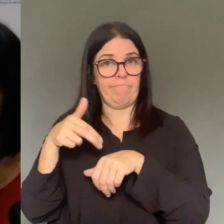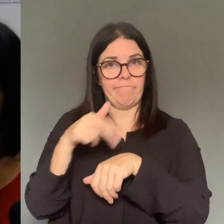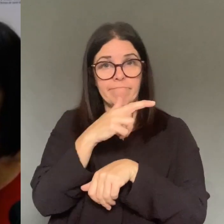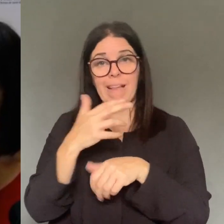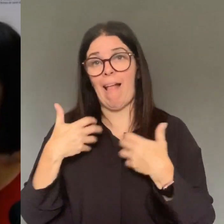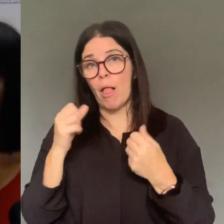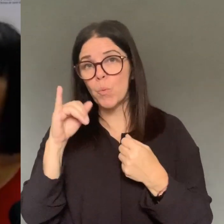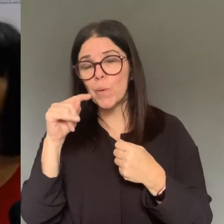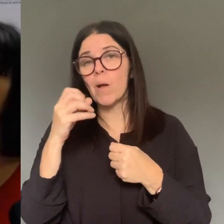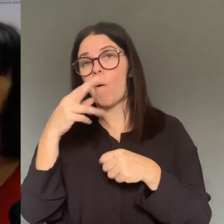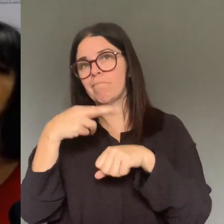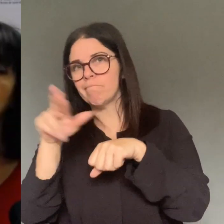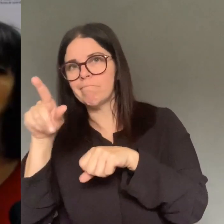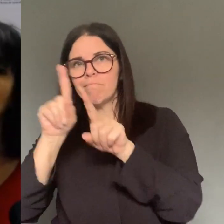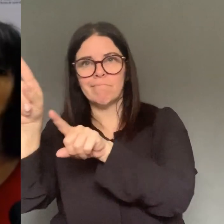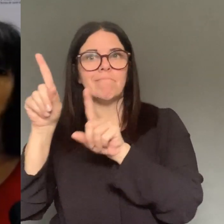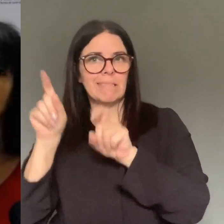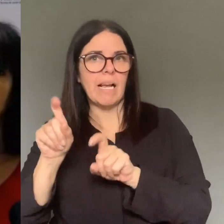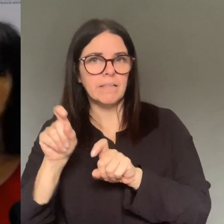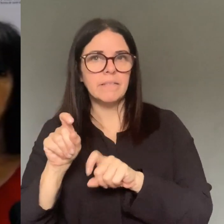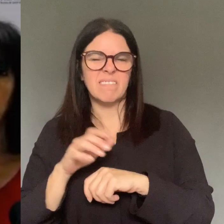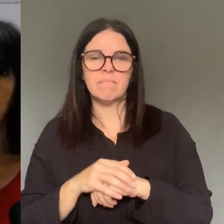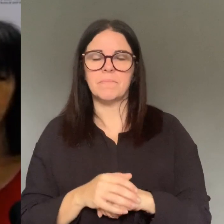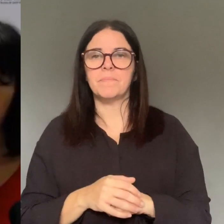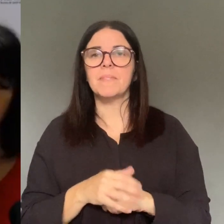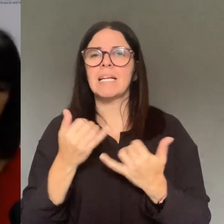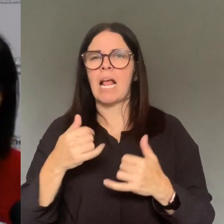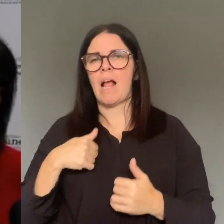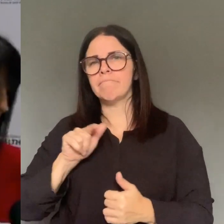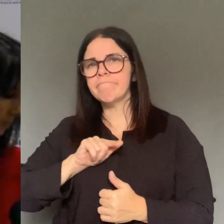for further updates regarding COVID-19.